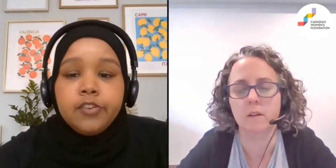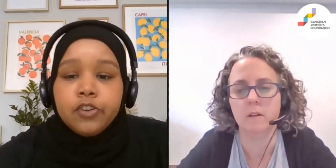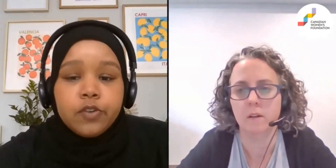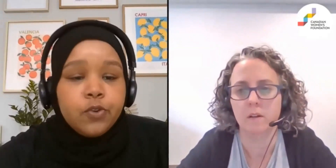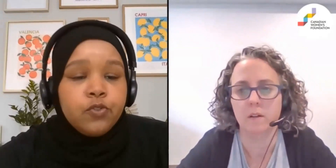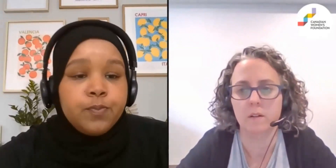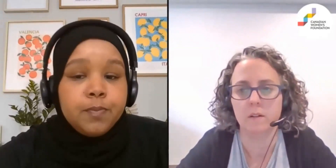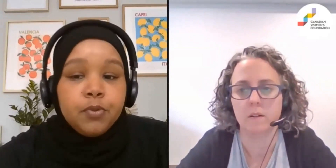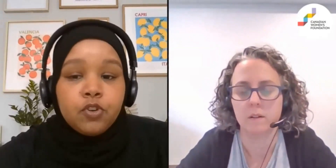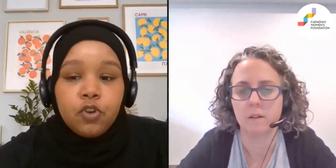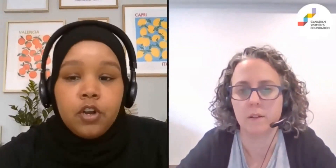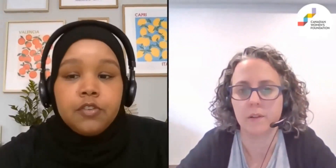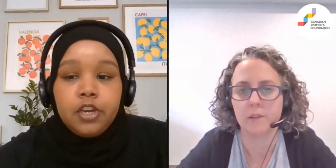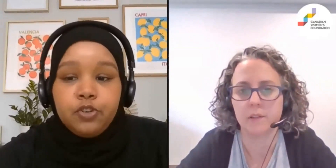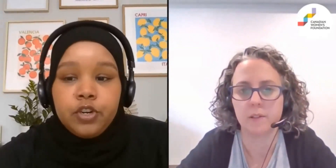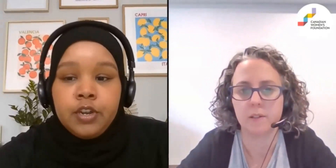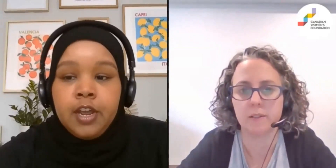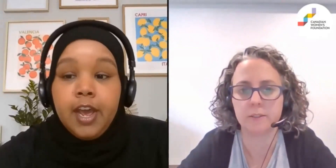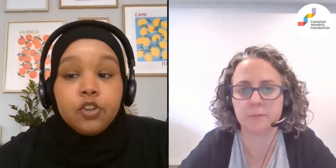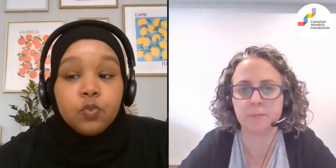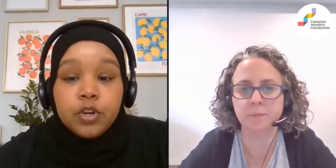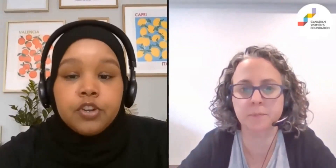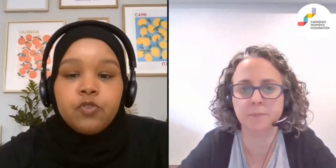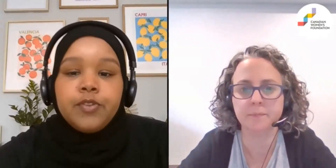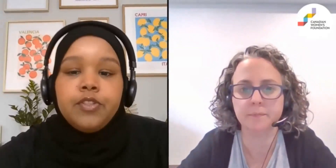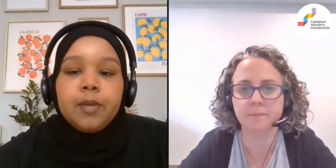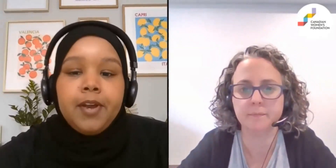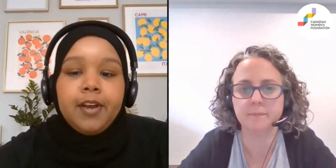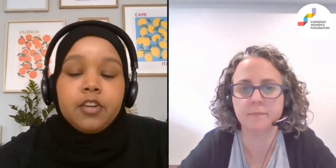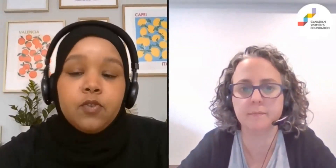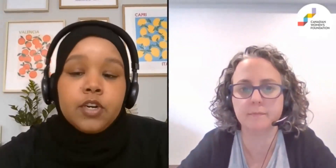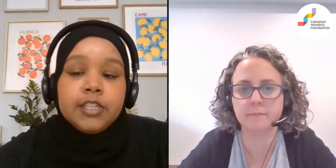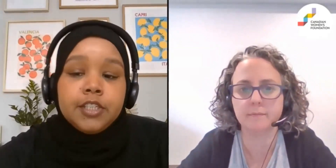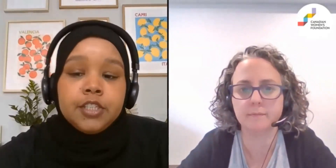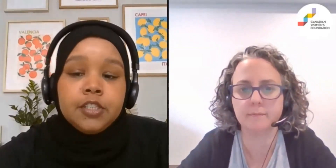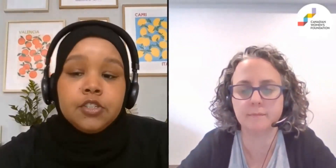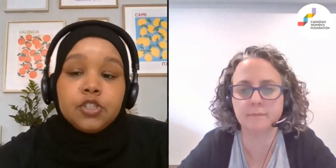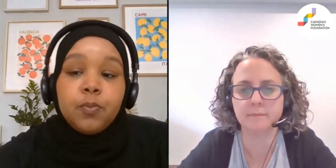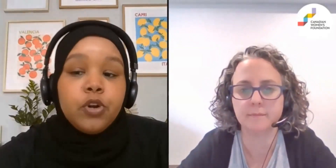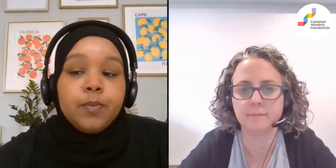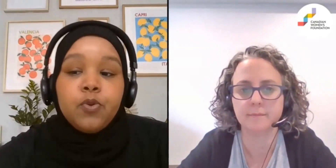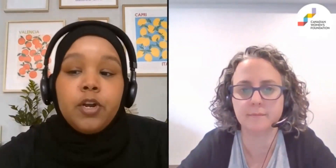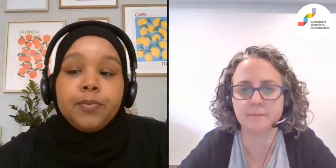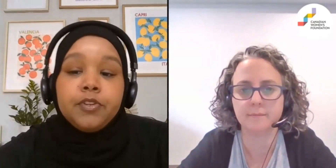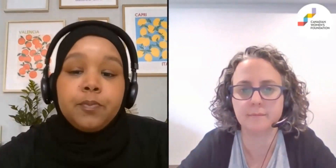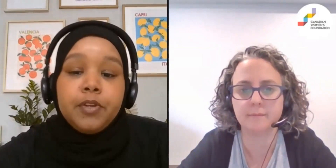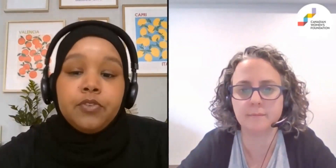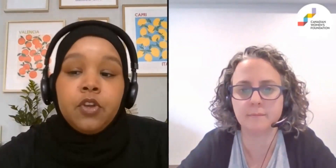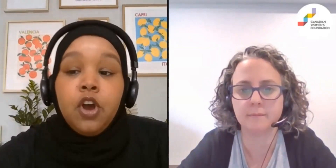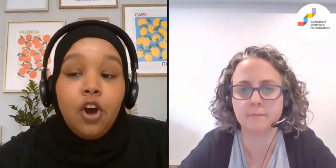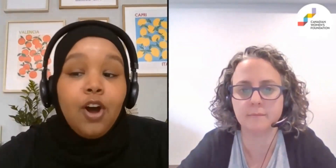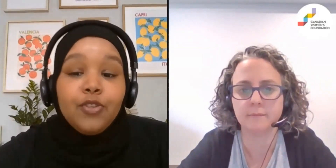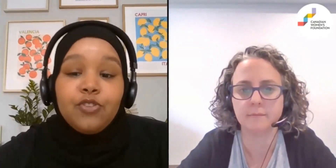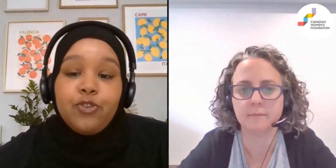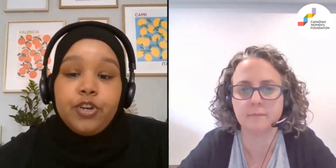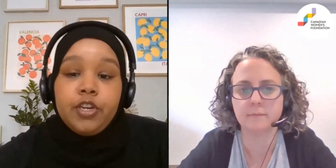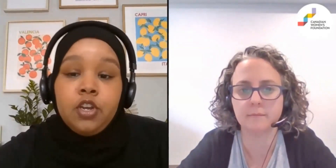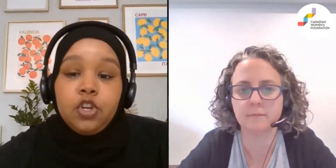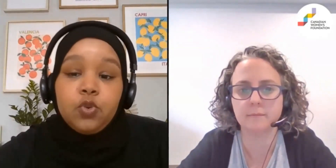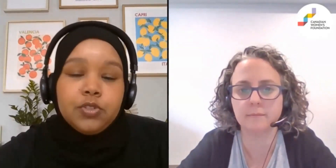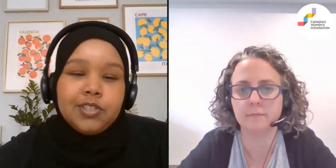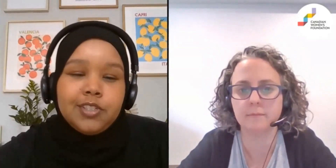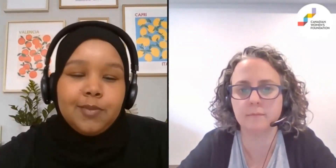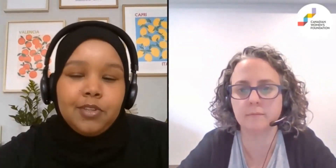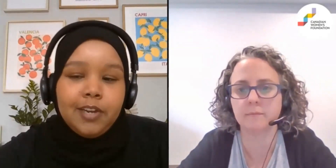women and gender diverse people across the country, and has worked to strengthen the capacity of organizations supporting program participants on this